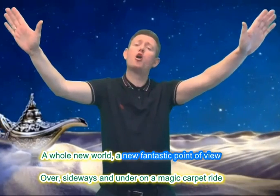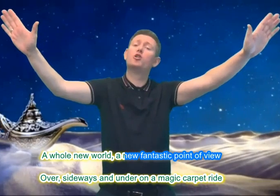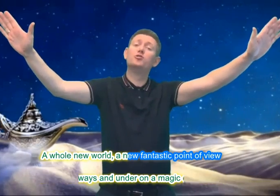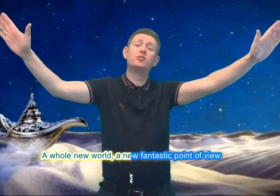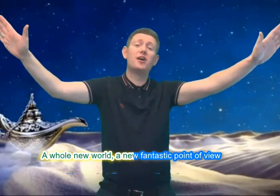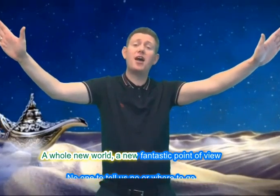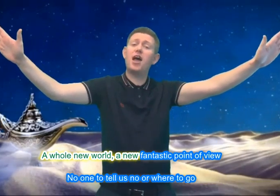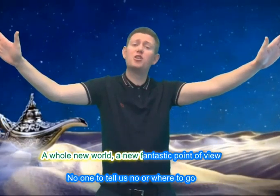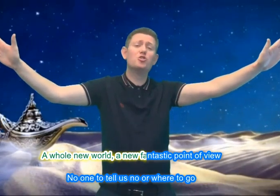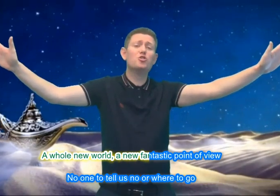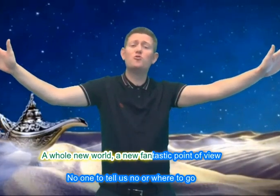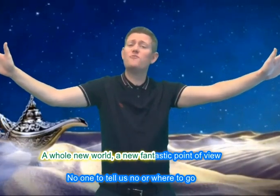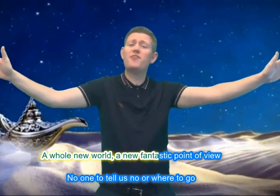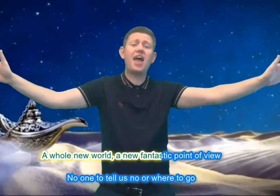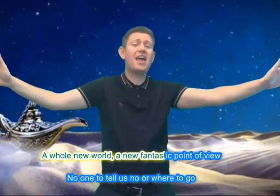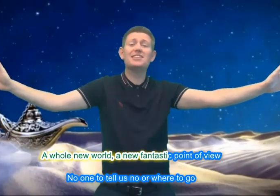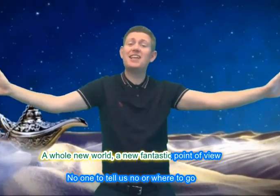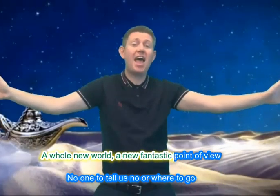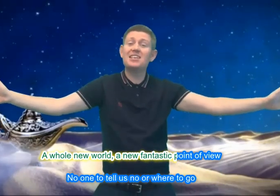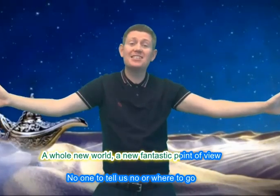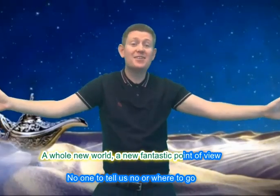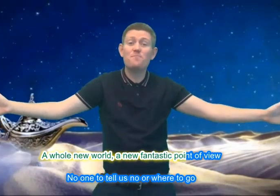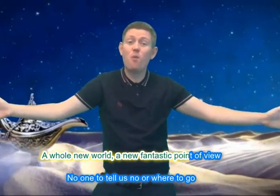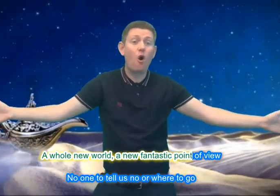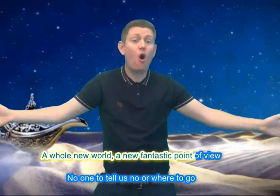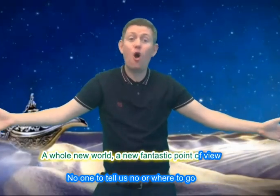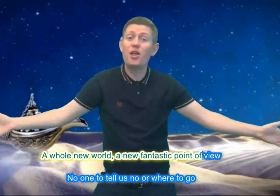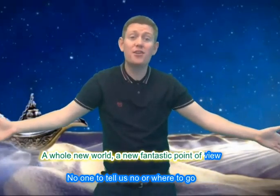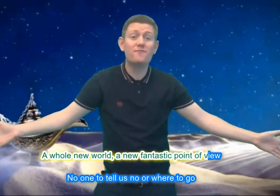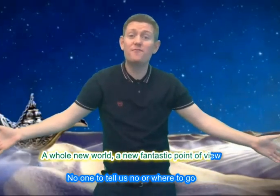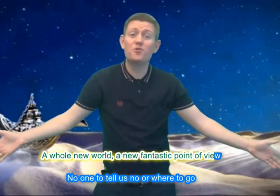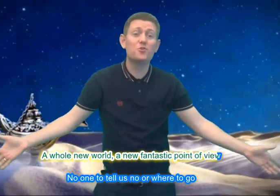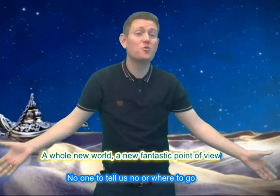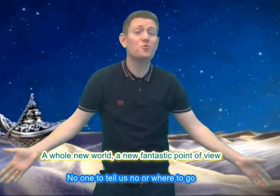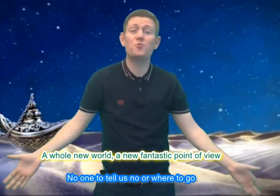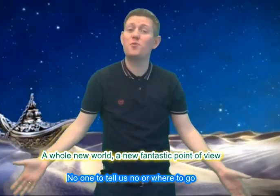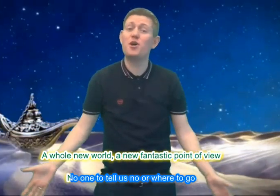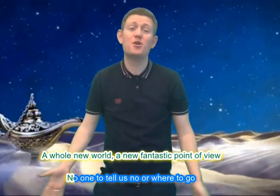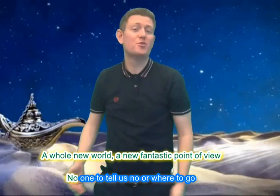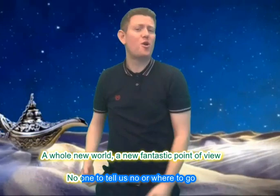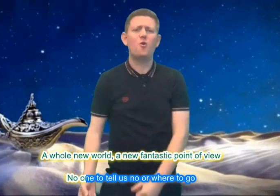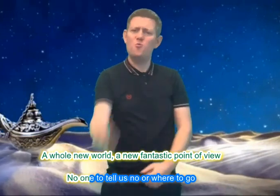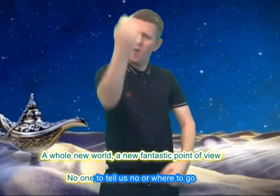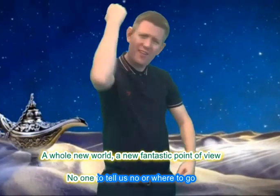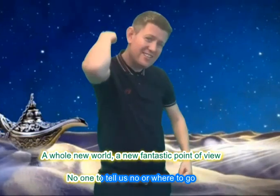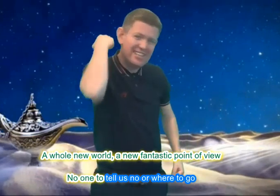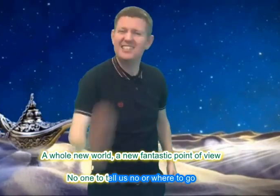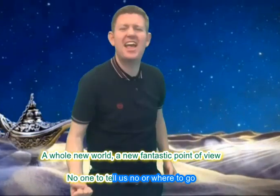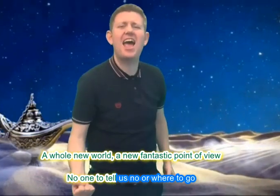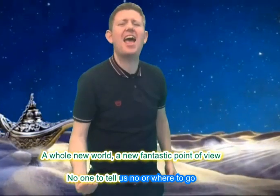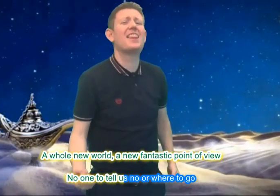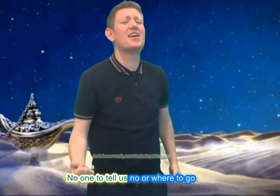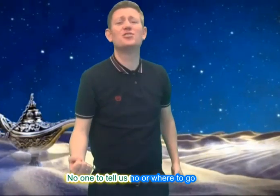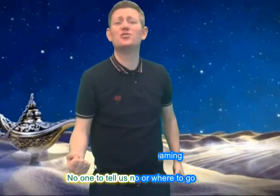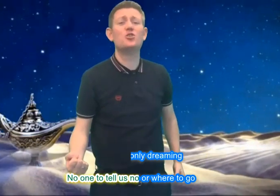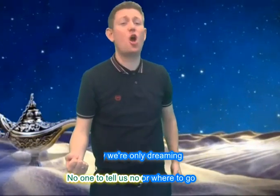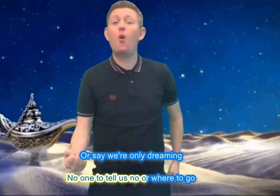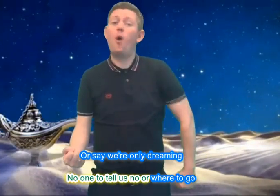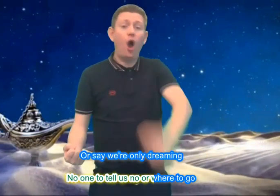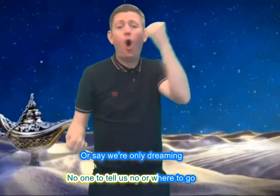world, a new fantastic point of view. No one to tell us no,